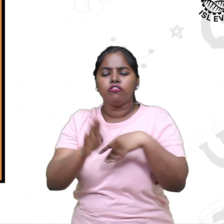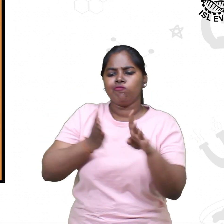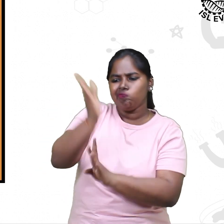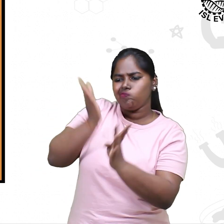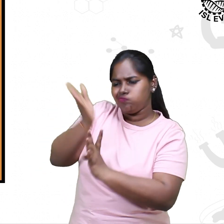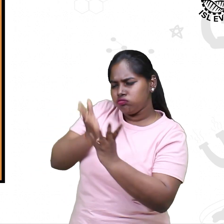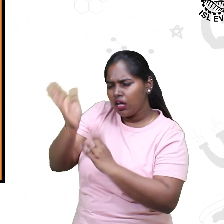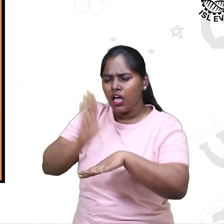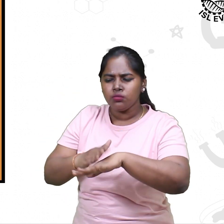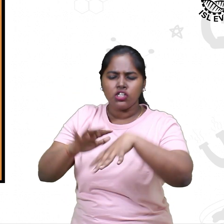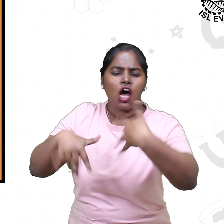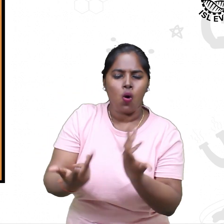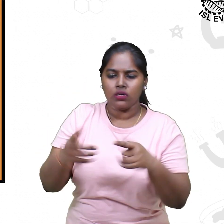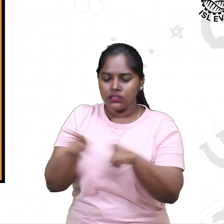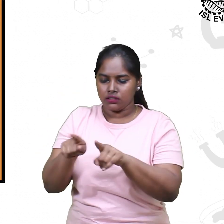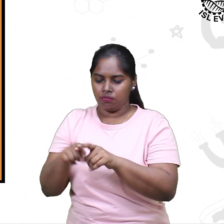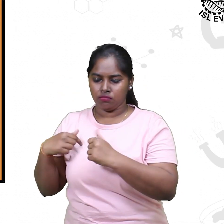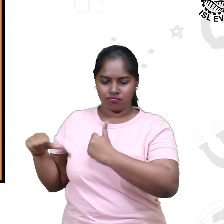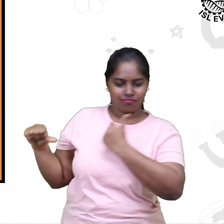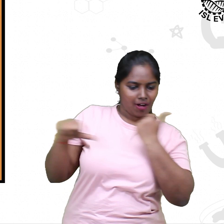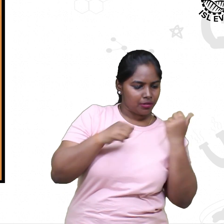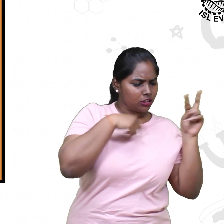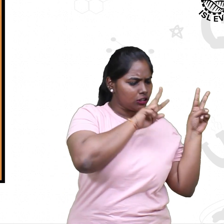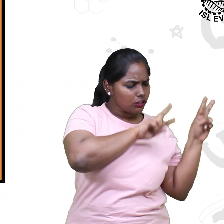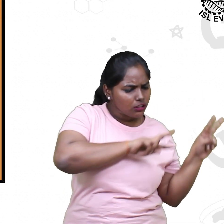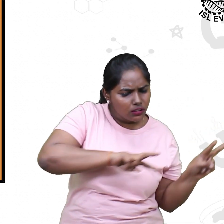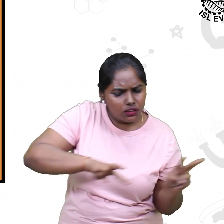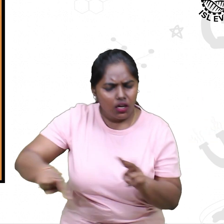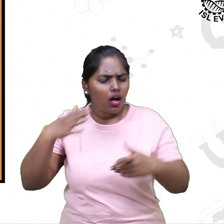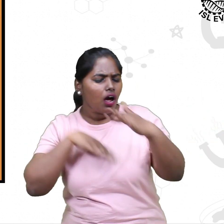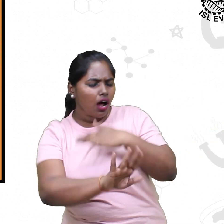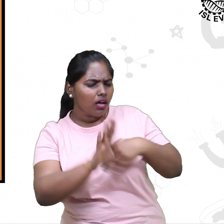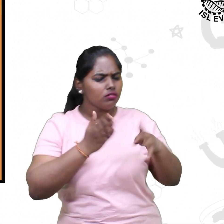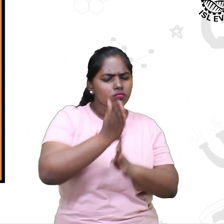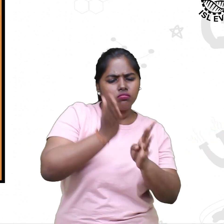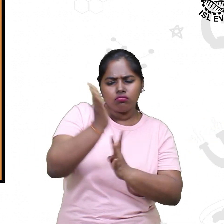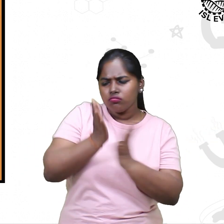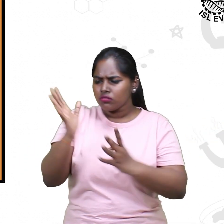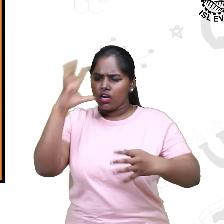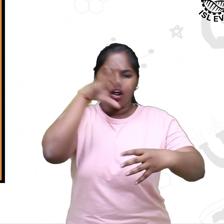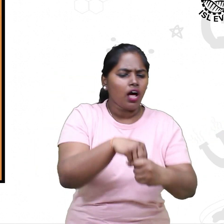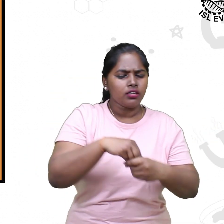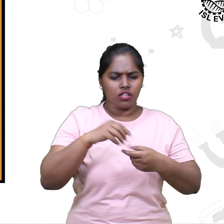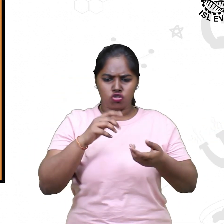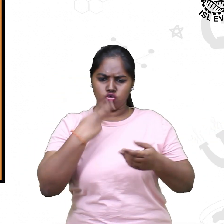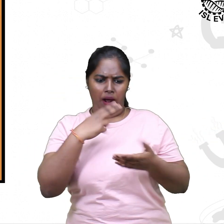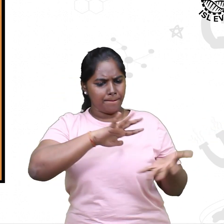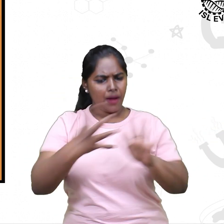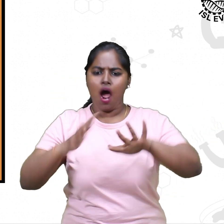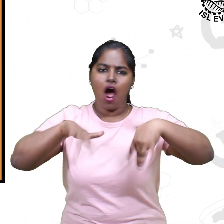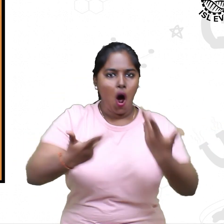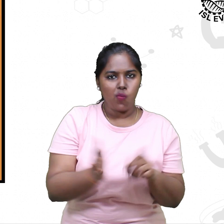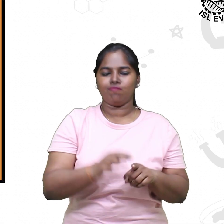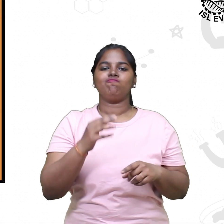an experience. And if you go back and see what are the components that go on to make chocolate, there's caffeine, which is probably